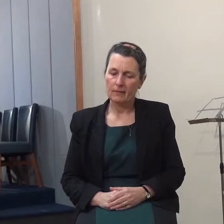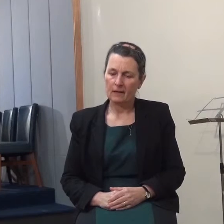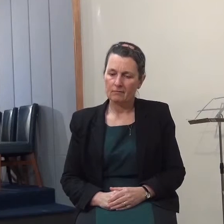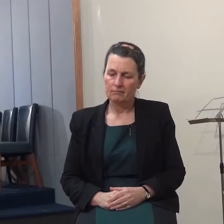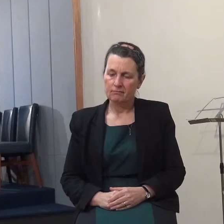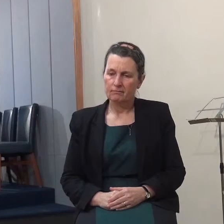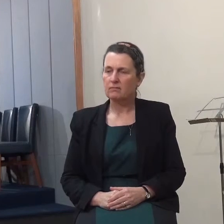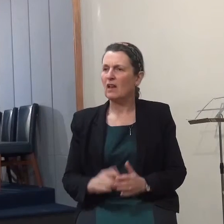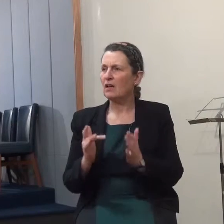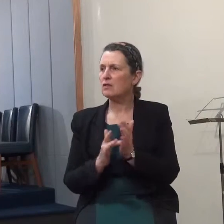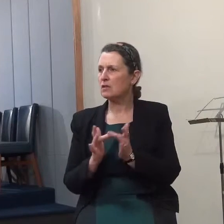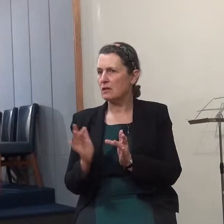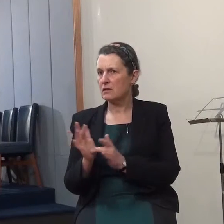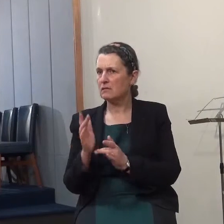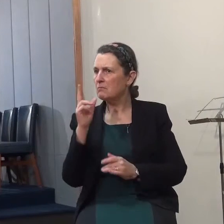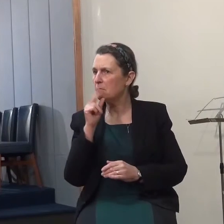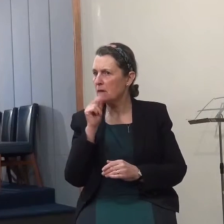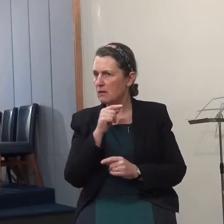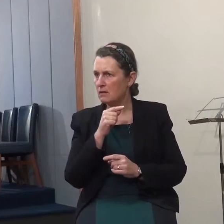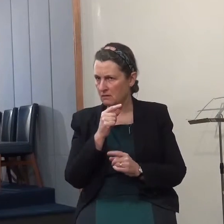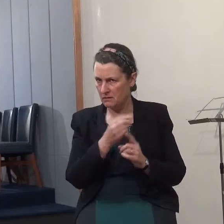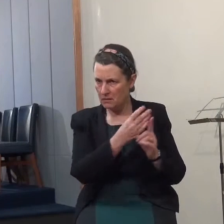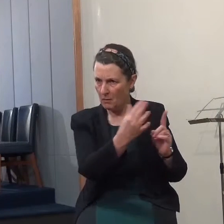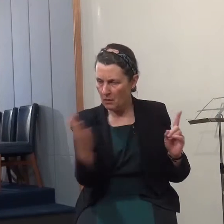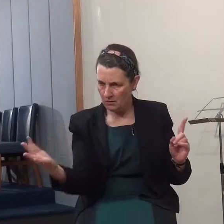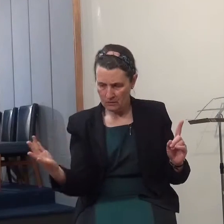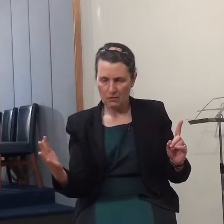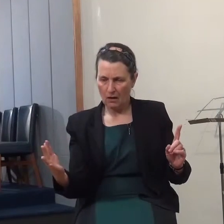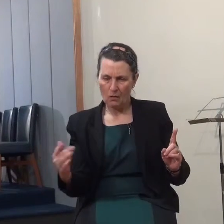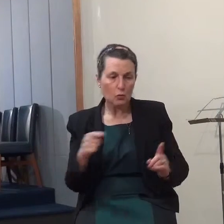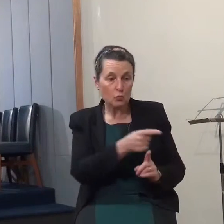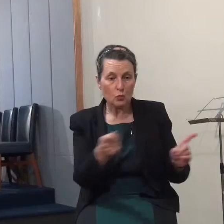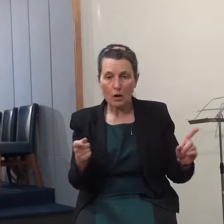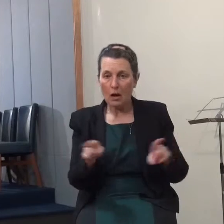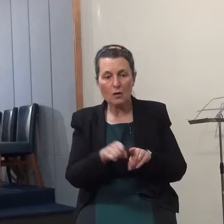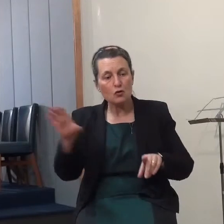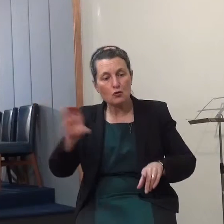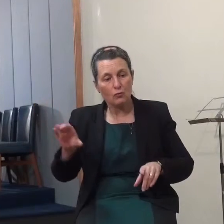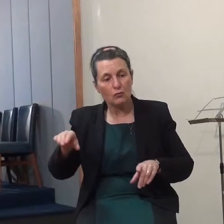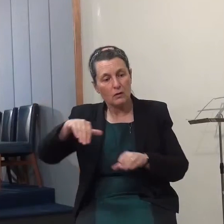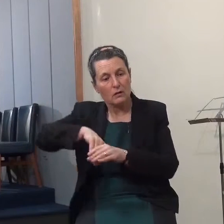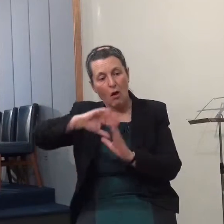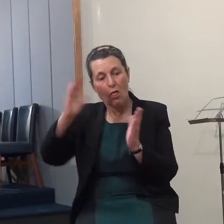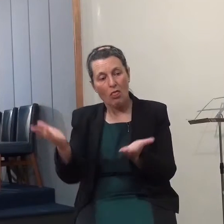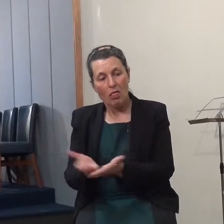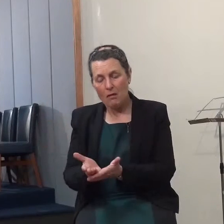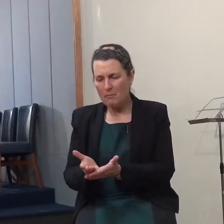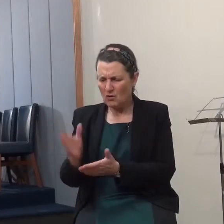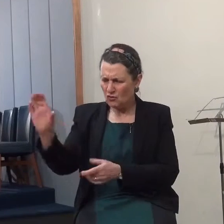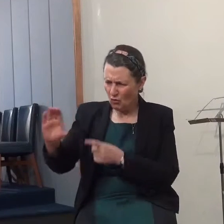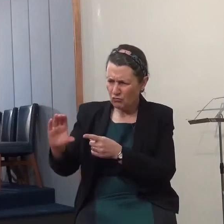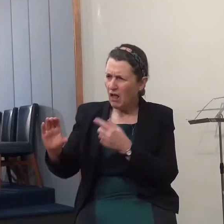Ye are the salt of the earth, but if the salt have lost his savour, wherewith shall it